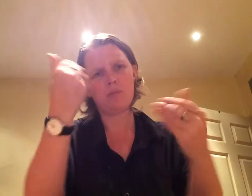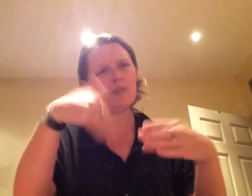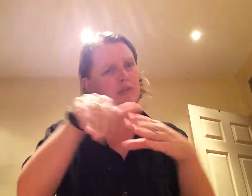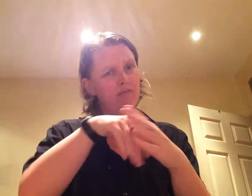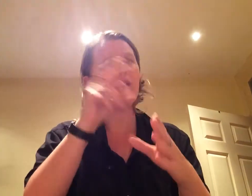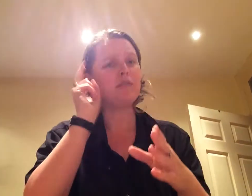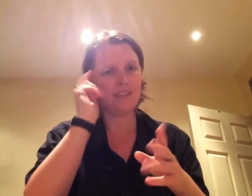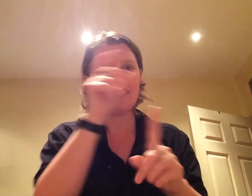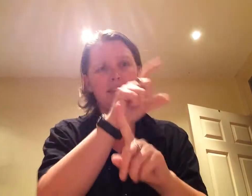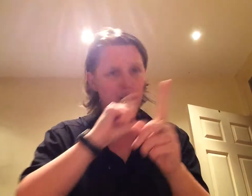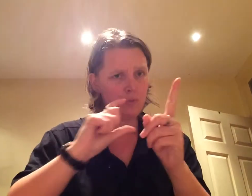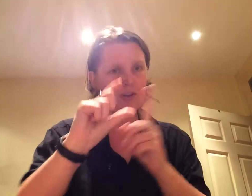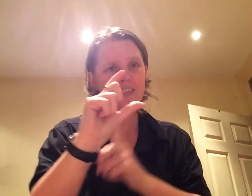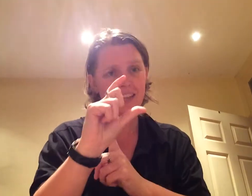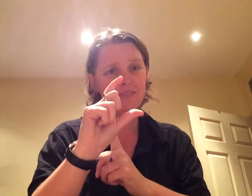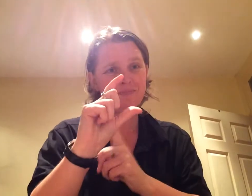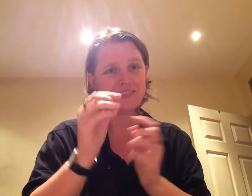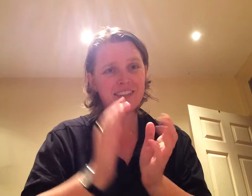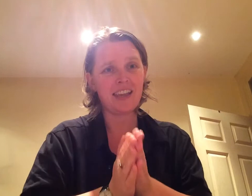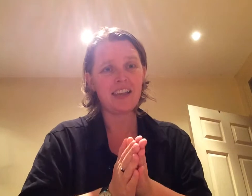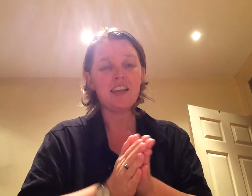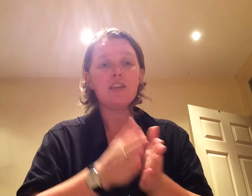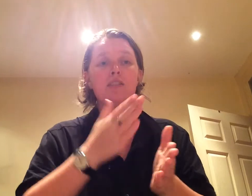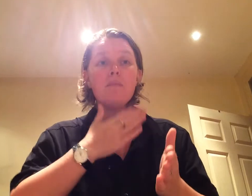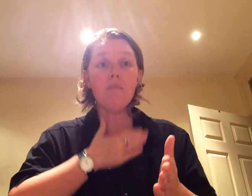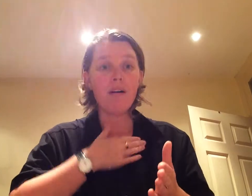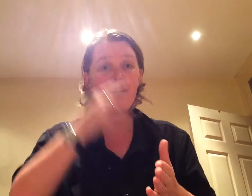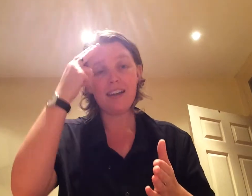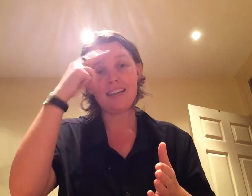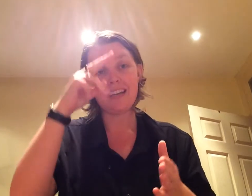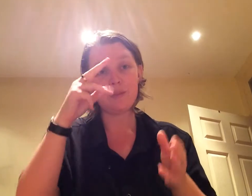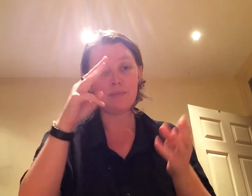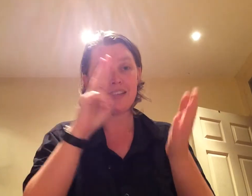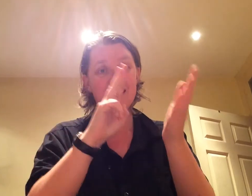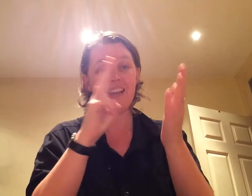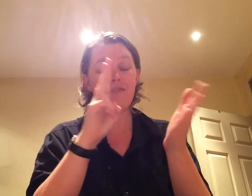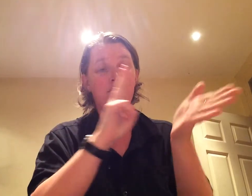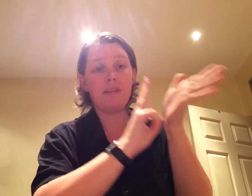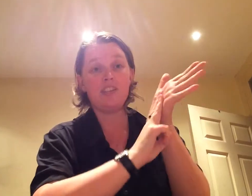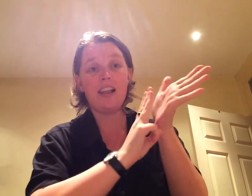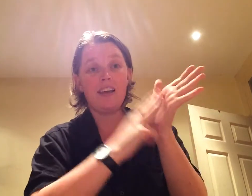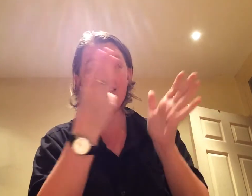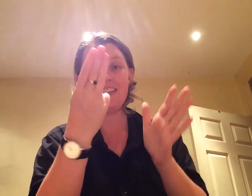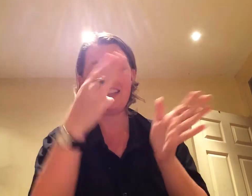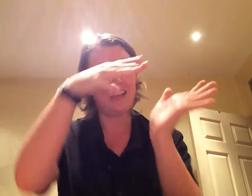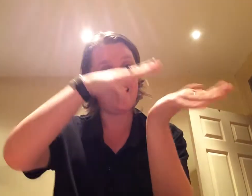who's involved in the deaf community. Okay, so my name is like for Magella, that's like an